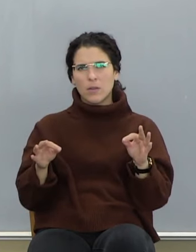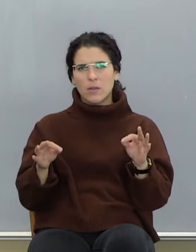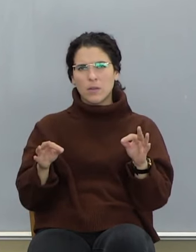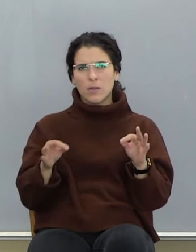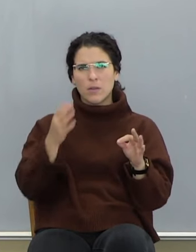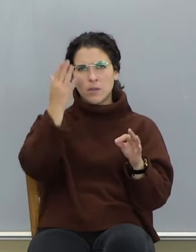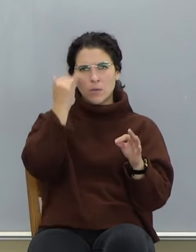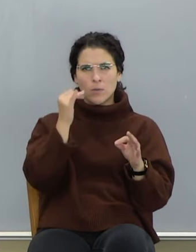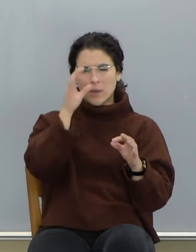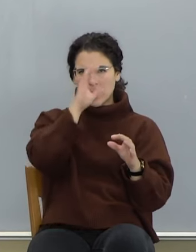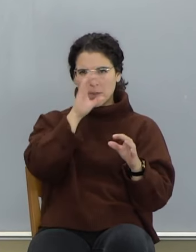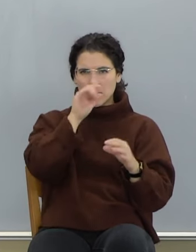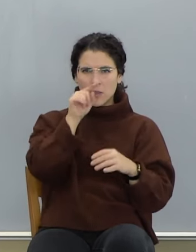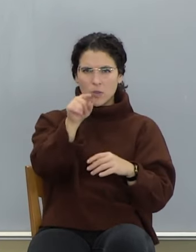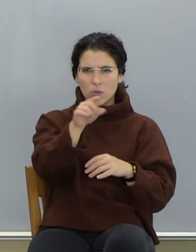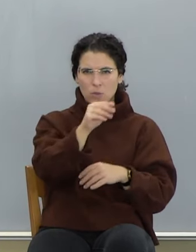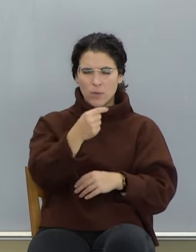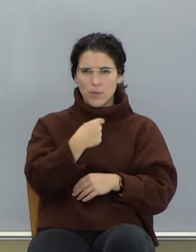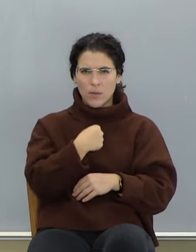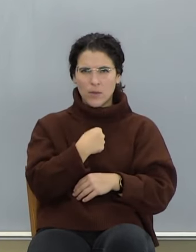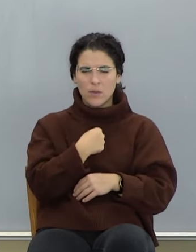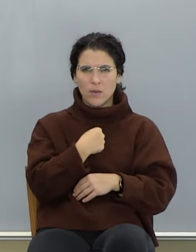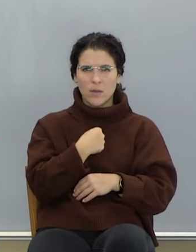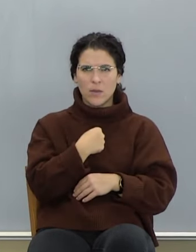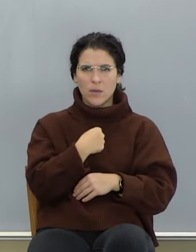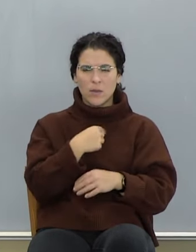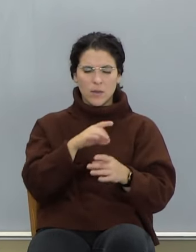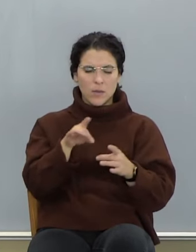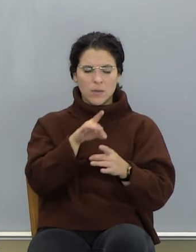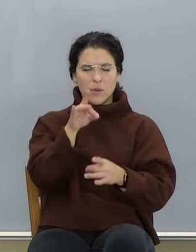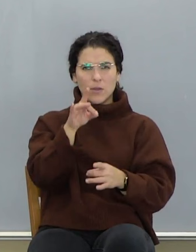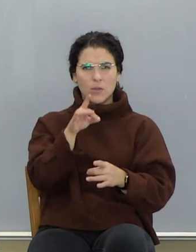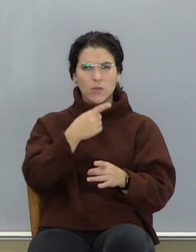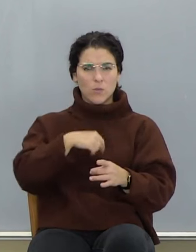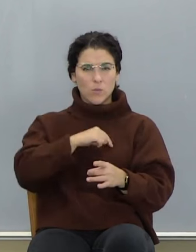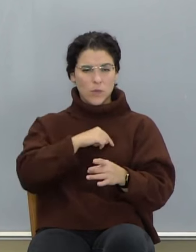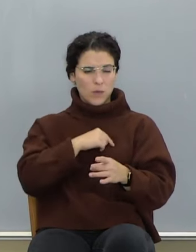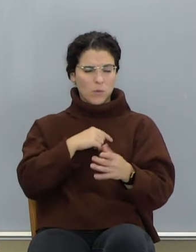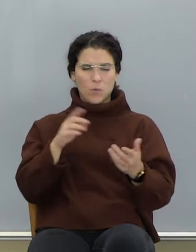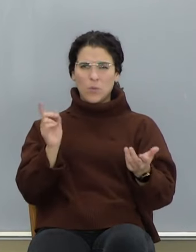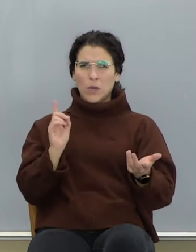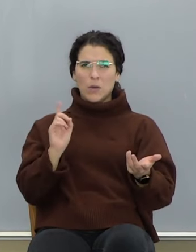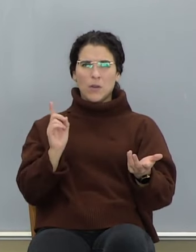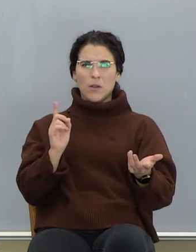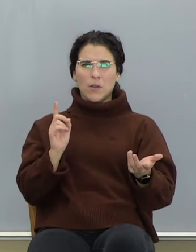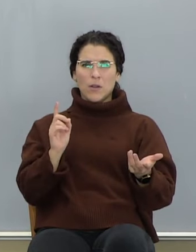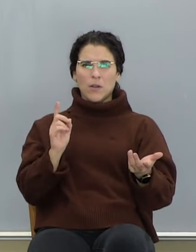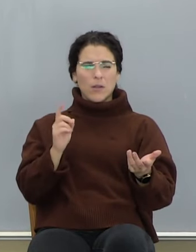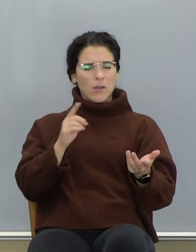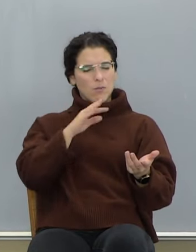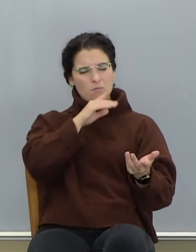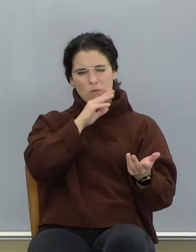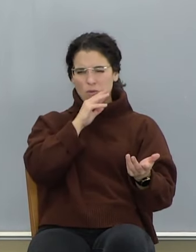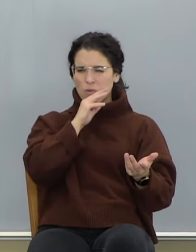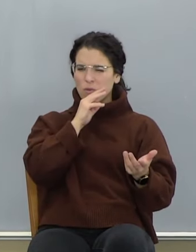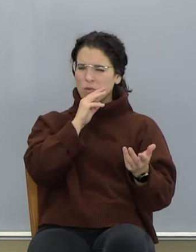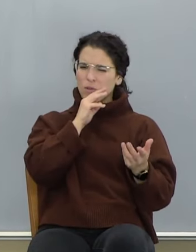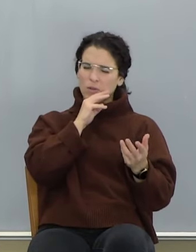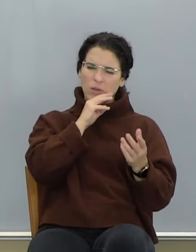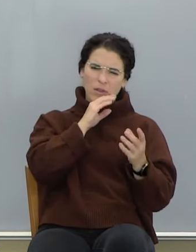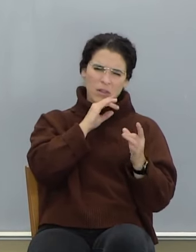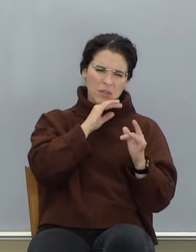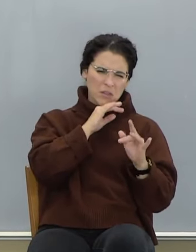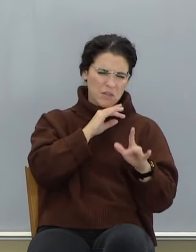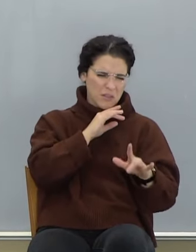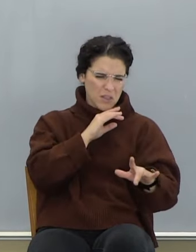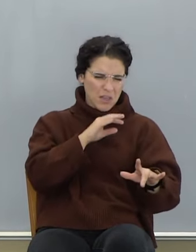That's why He seeks you and me. Because spiritually, you know where we're at? We're in the muck and mire